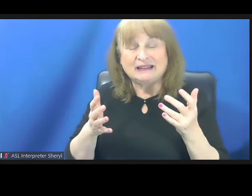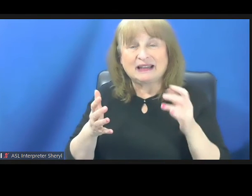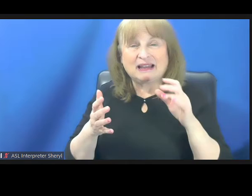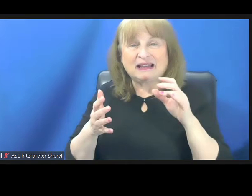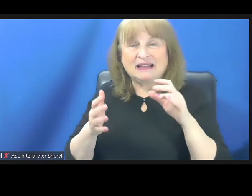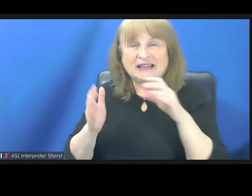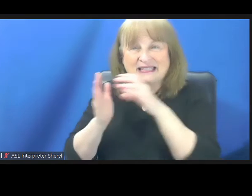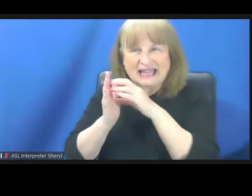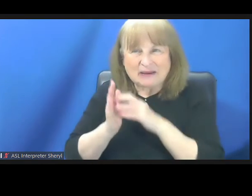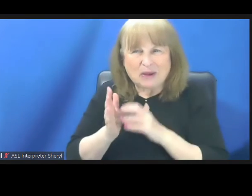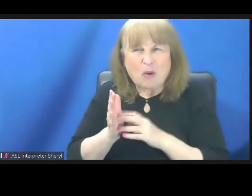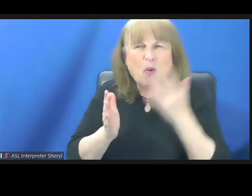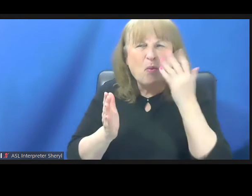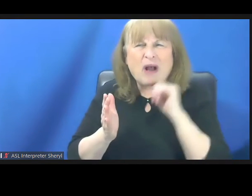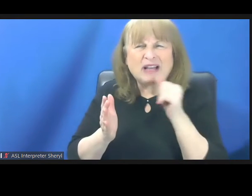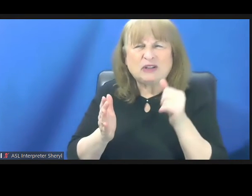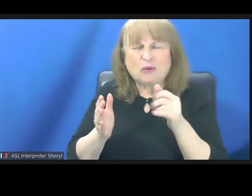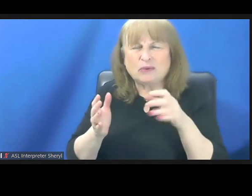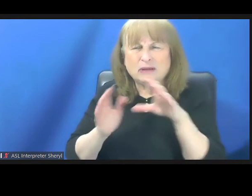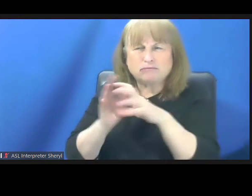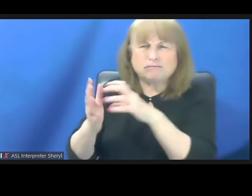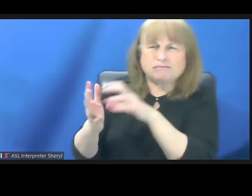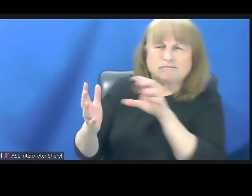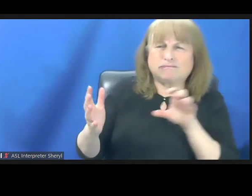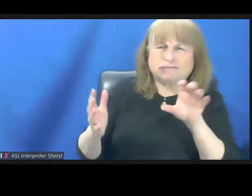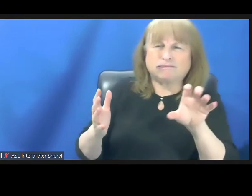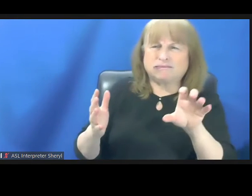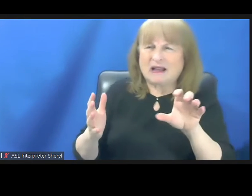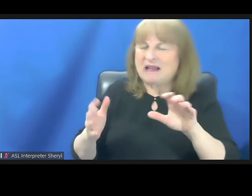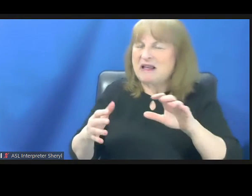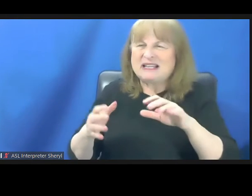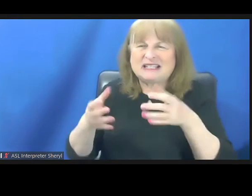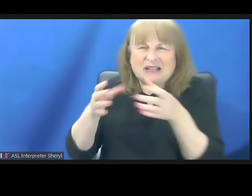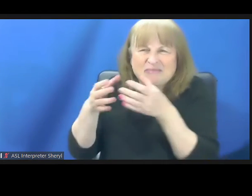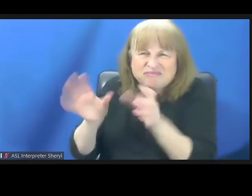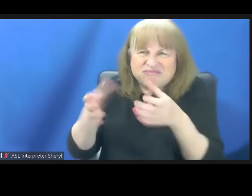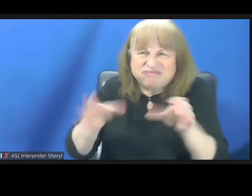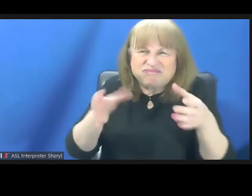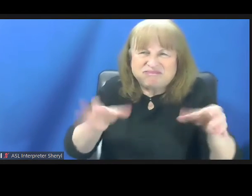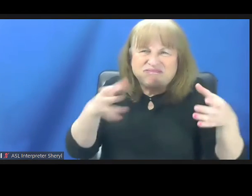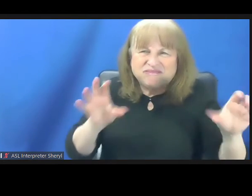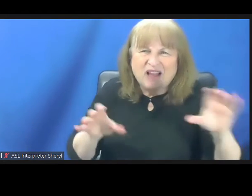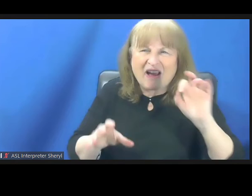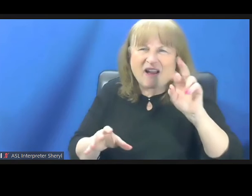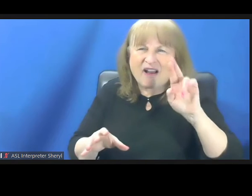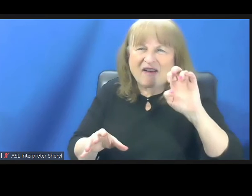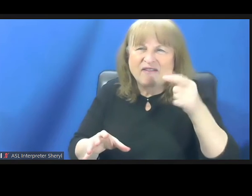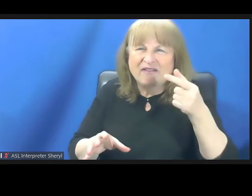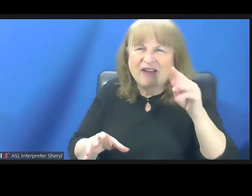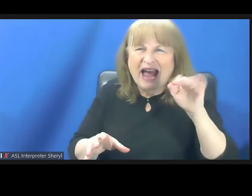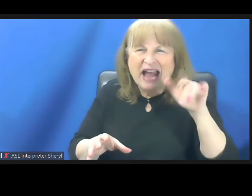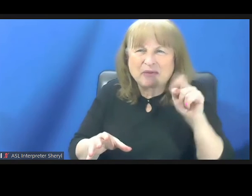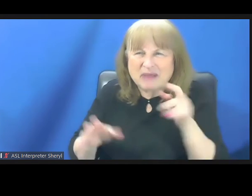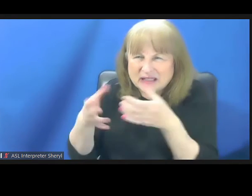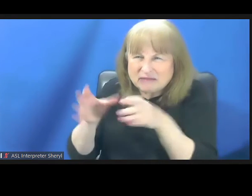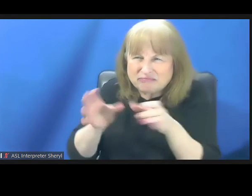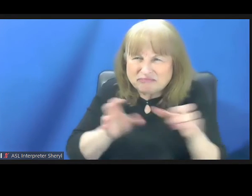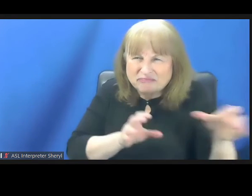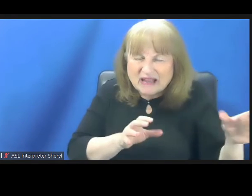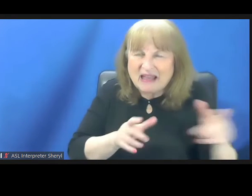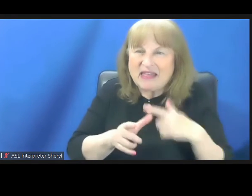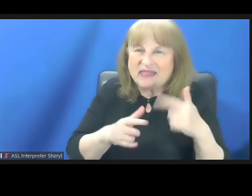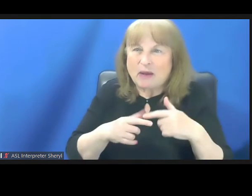fragments here, why don't we fragment the film completely? And then we had this